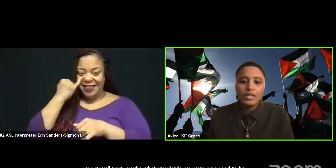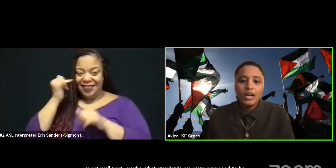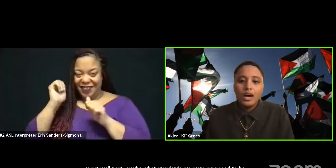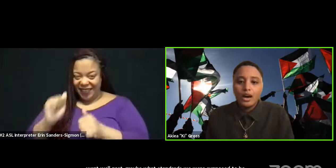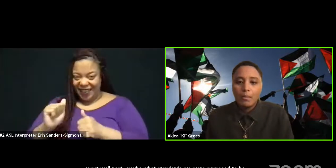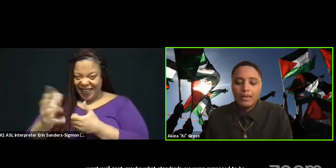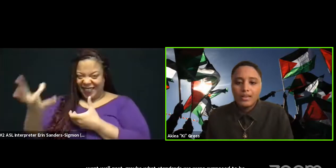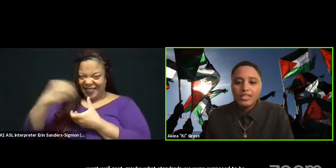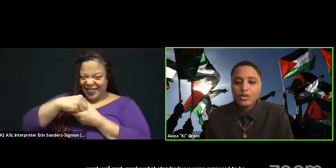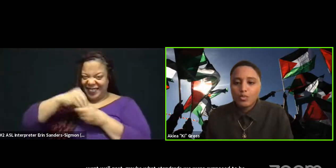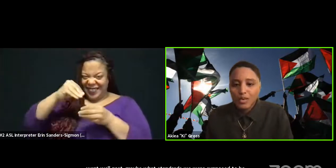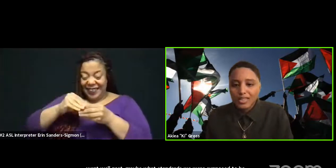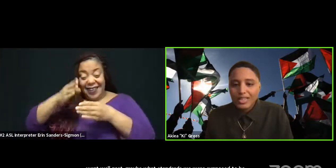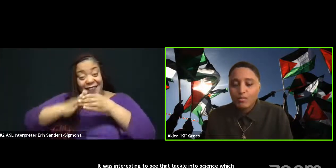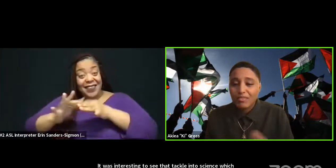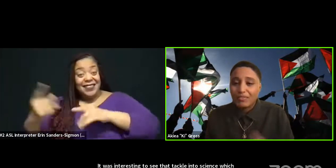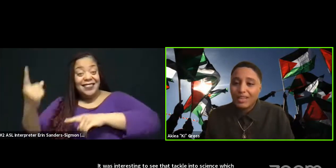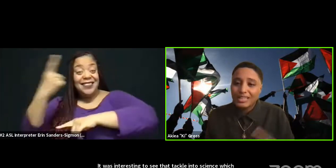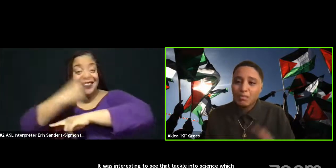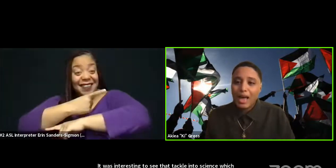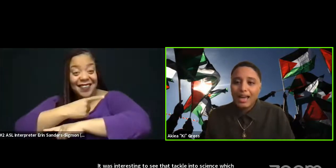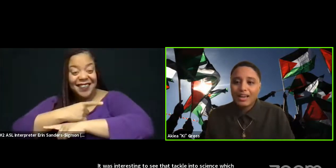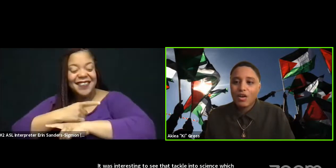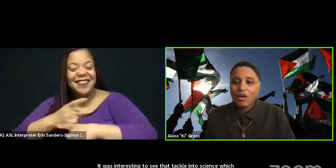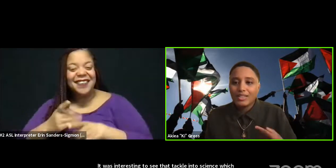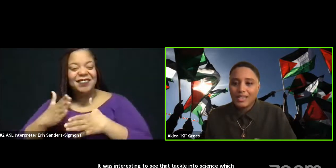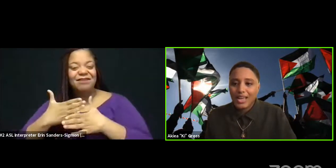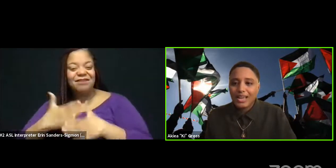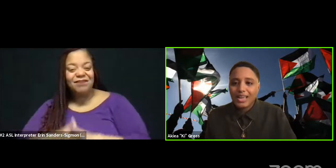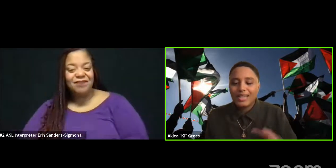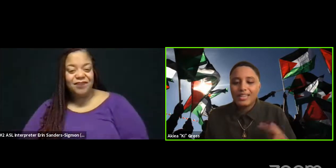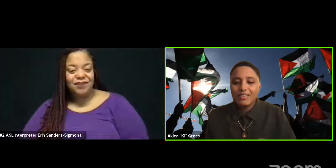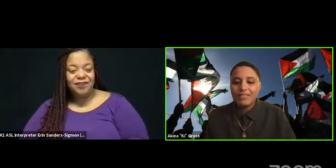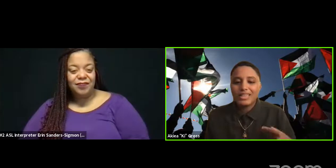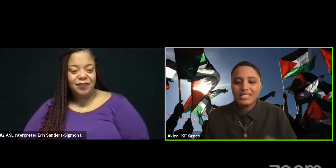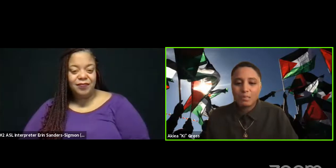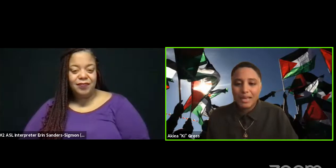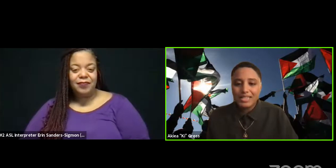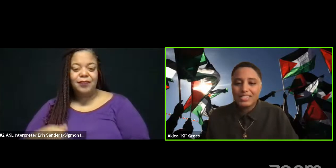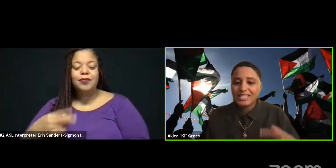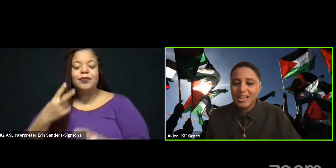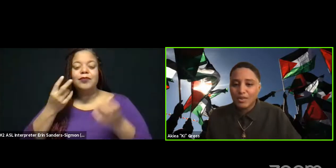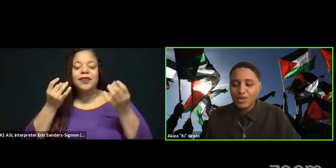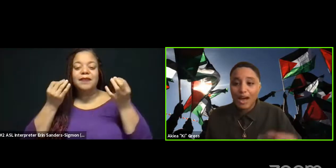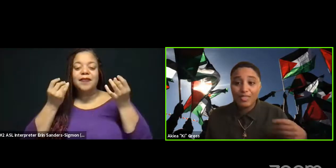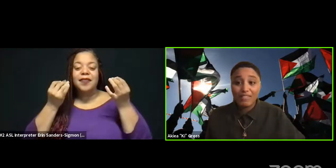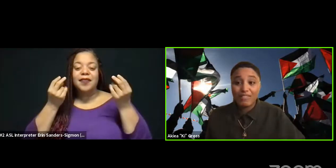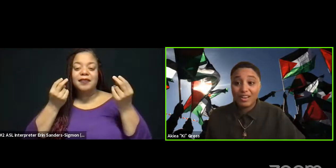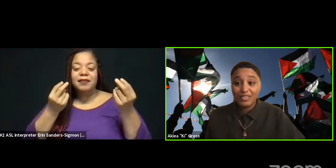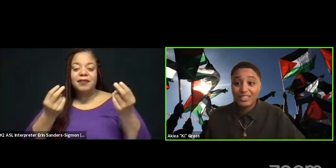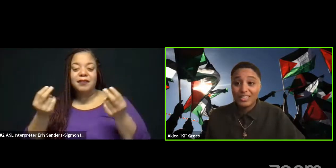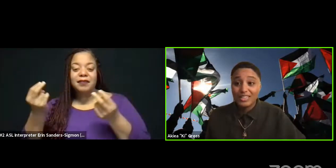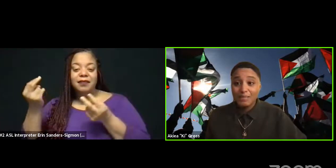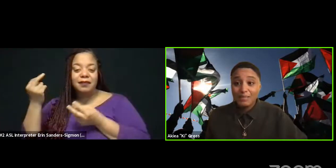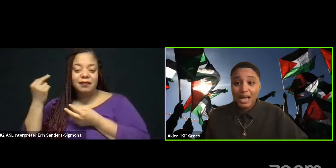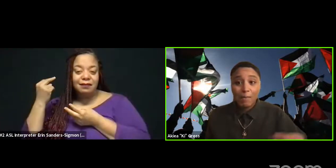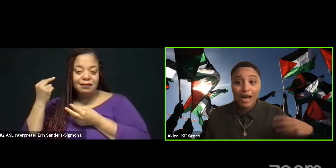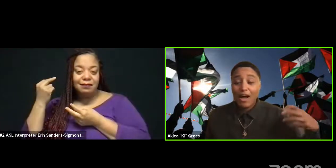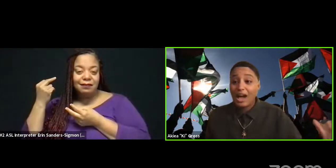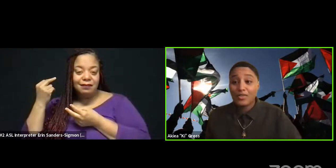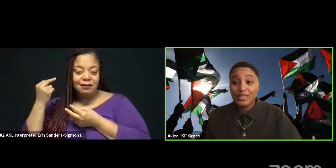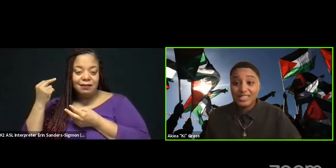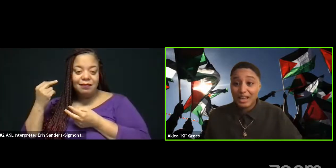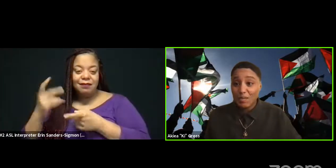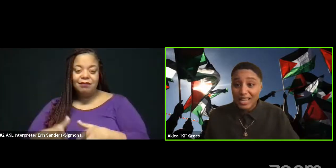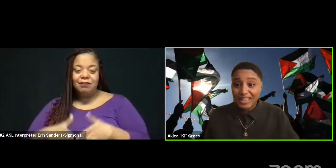out, to really reflect back on the day and give kids space to tell you how they felt